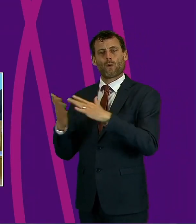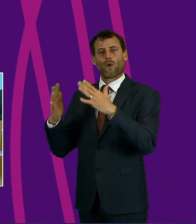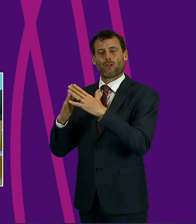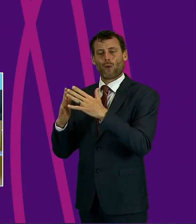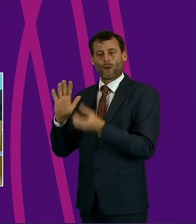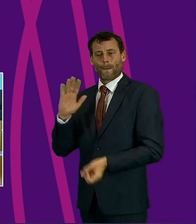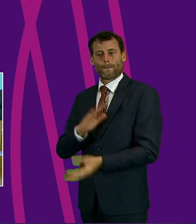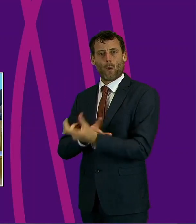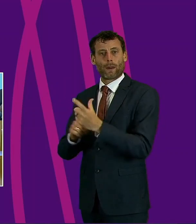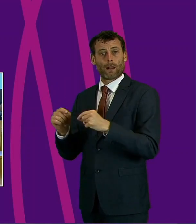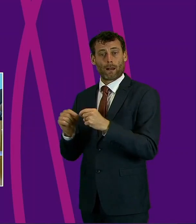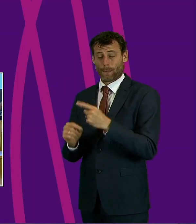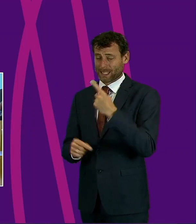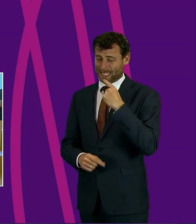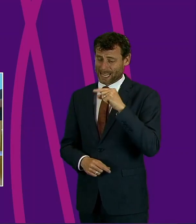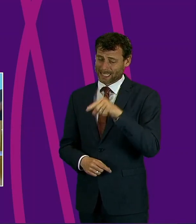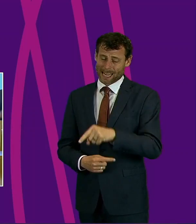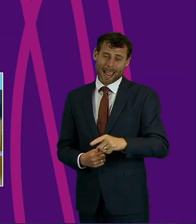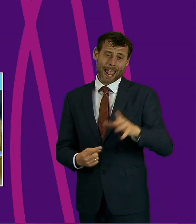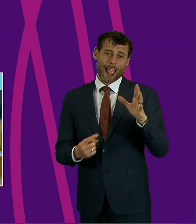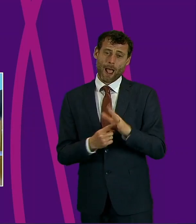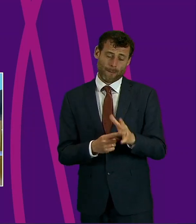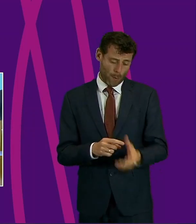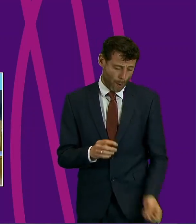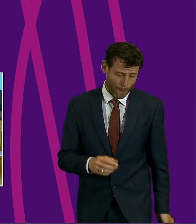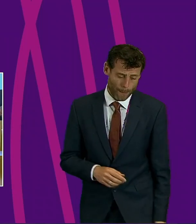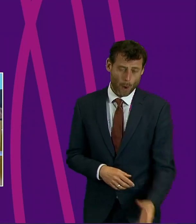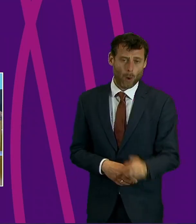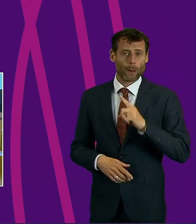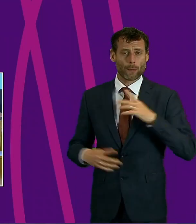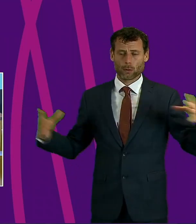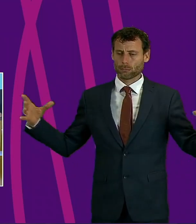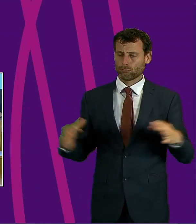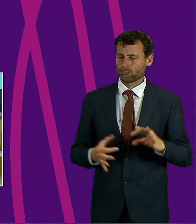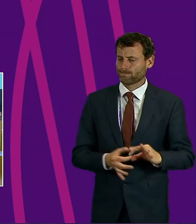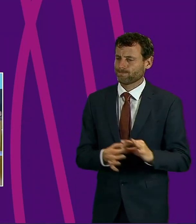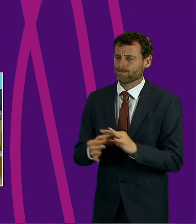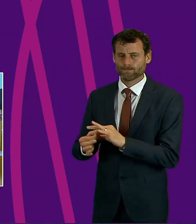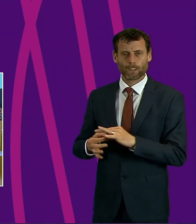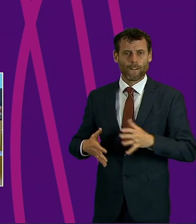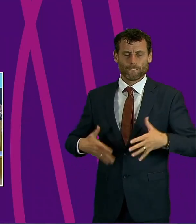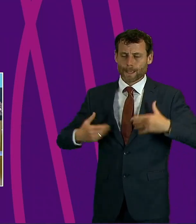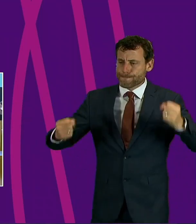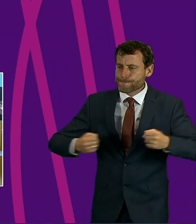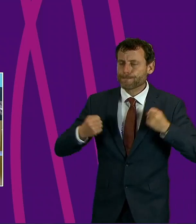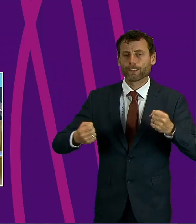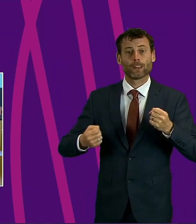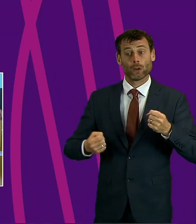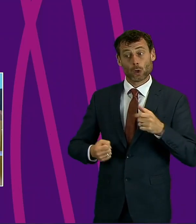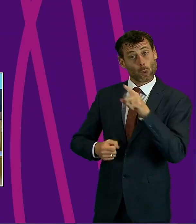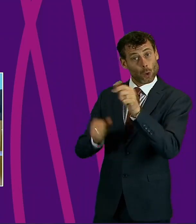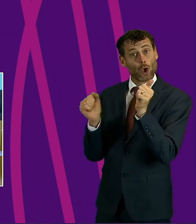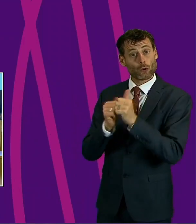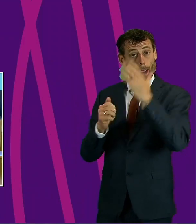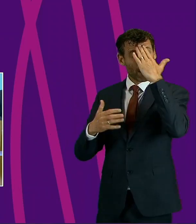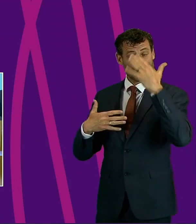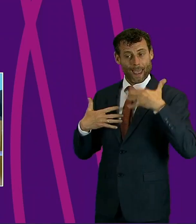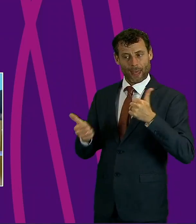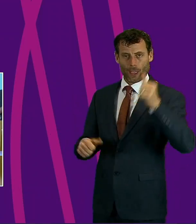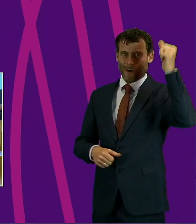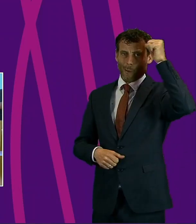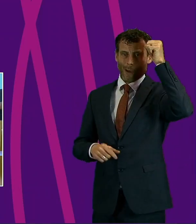and the important camaraderie that sport offers patrons. Does the First Minister agree with me that during Mental Health Awareness Week it is right to